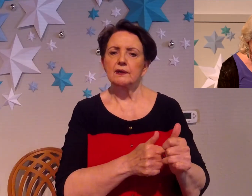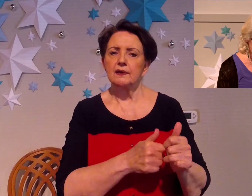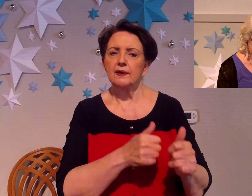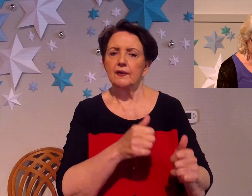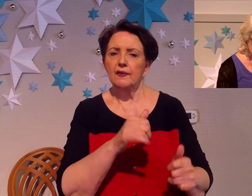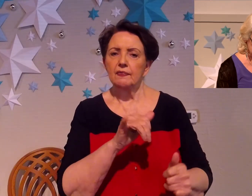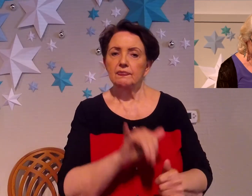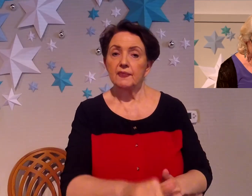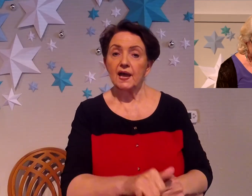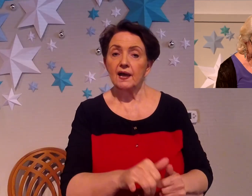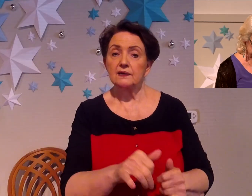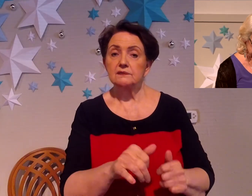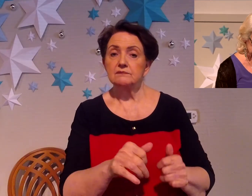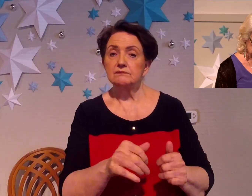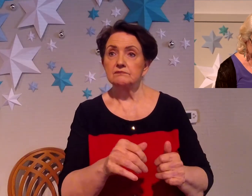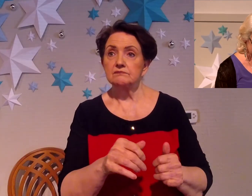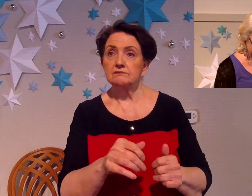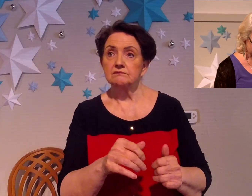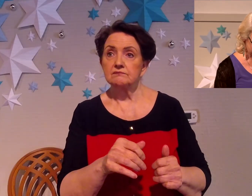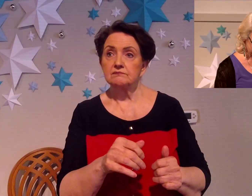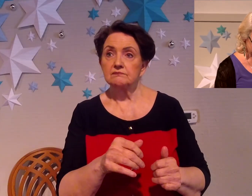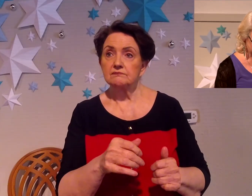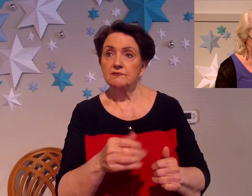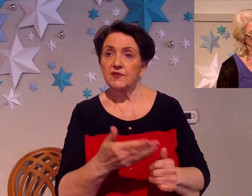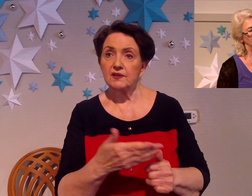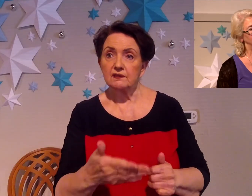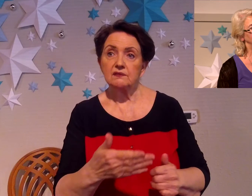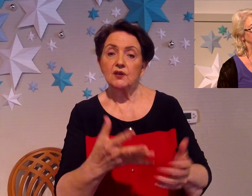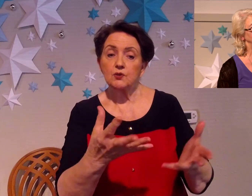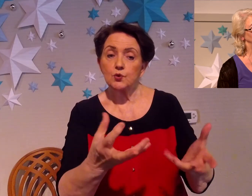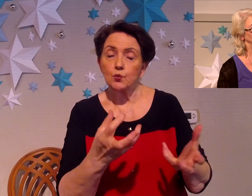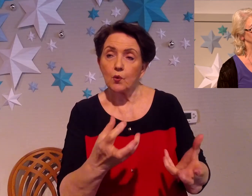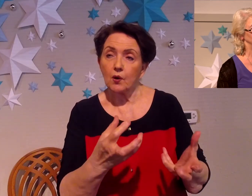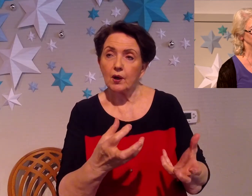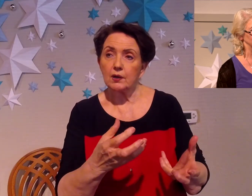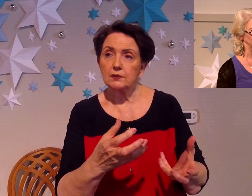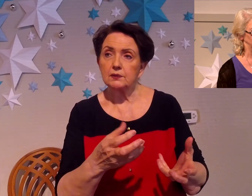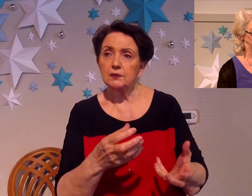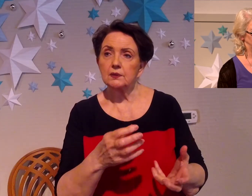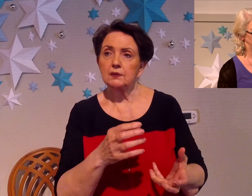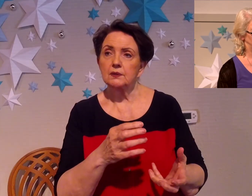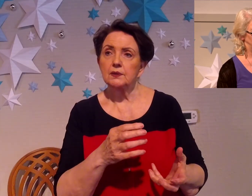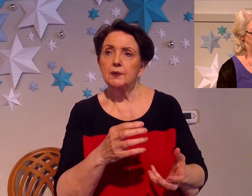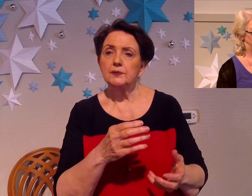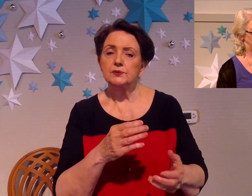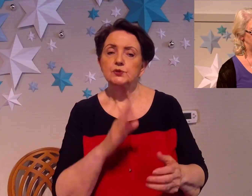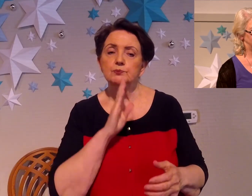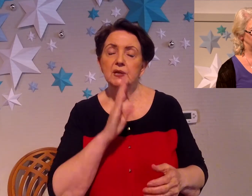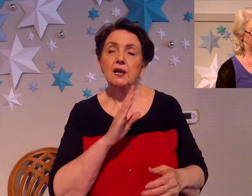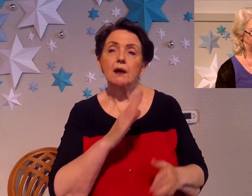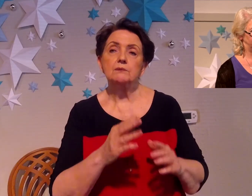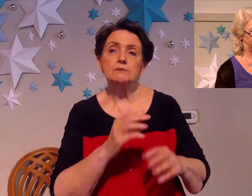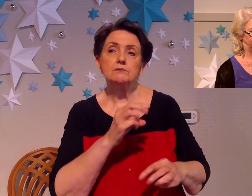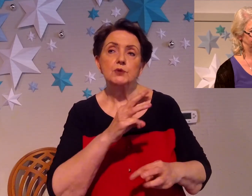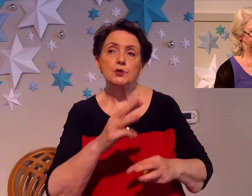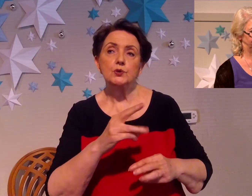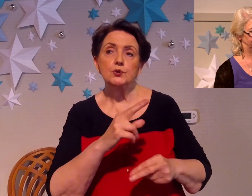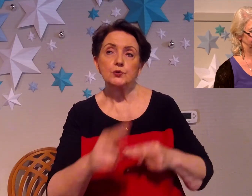that you can will or want to become a universal for